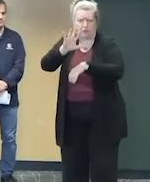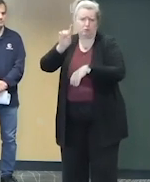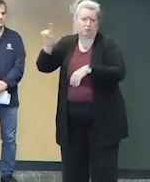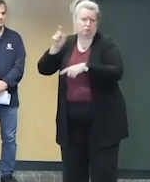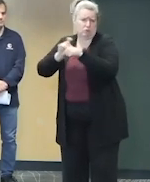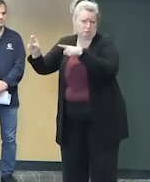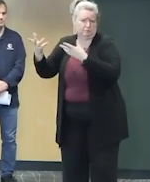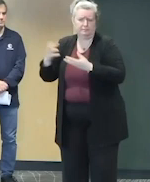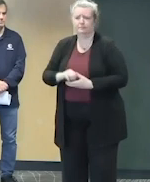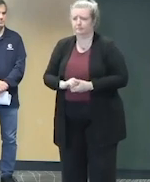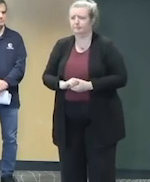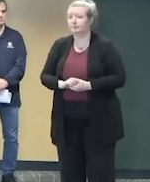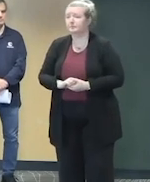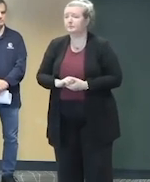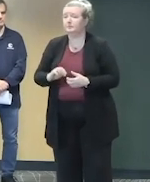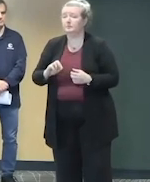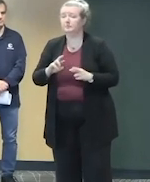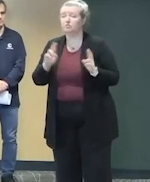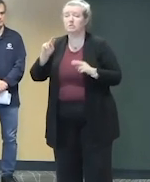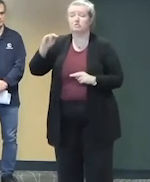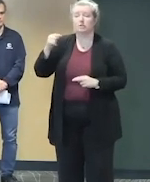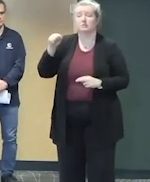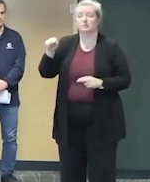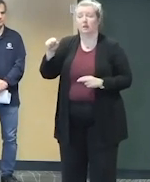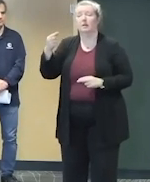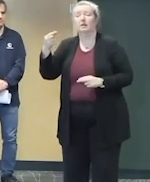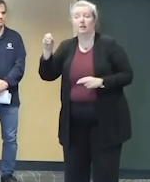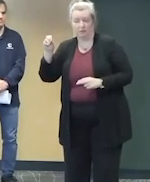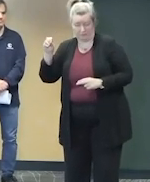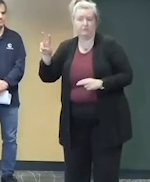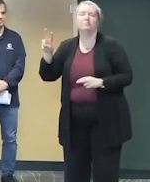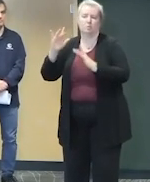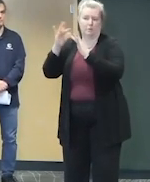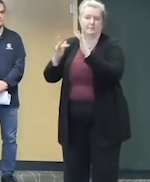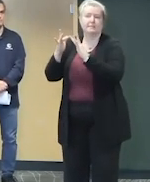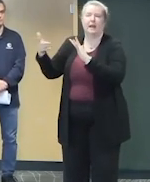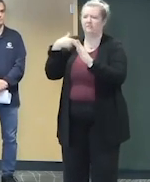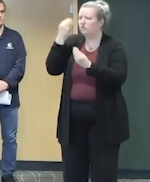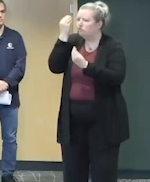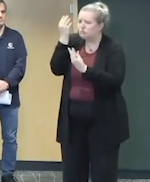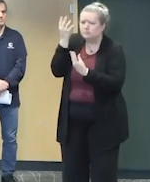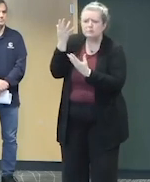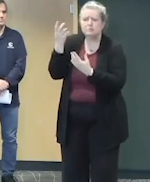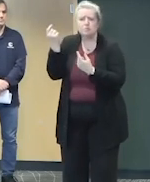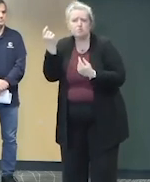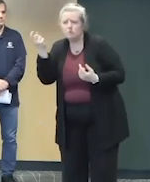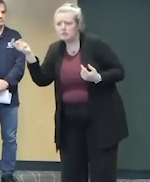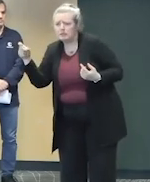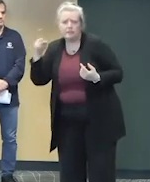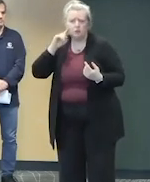readynj.nj.gov, as the governor mentioned, for any preparedness-related information, such as developing a plan or a kit for your home or for your vehicle, should you have to